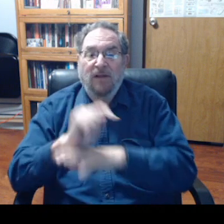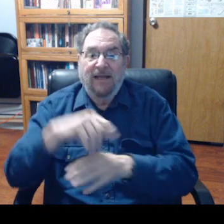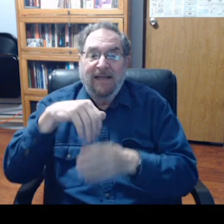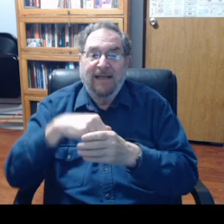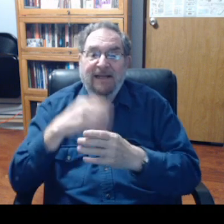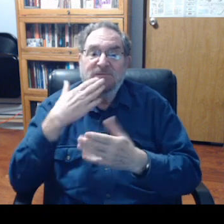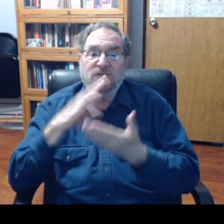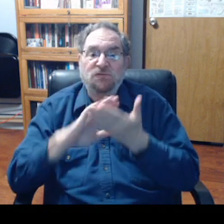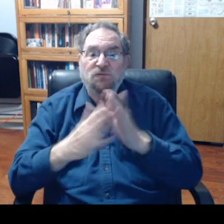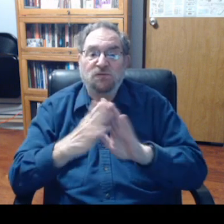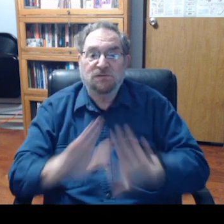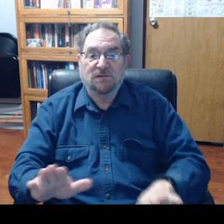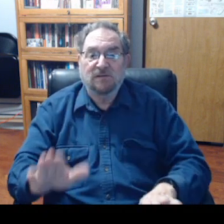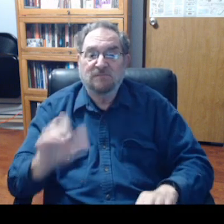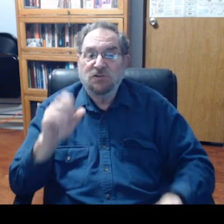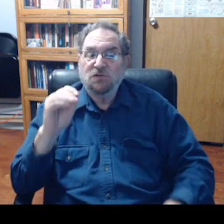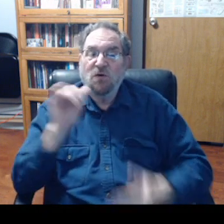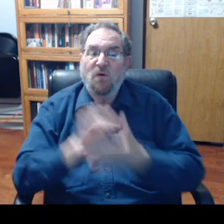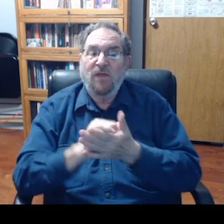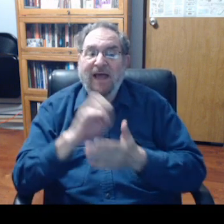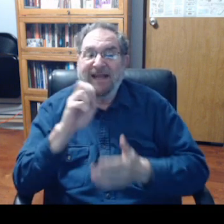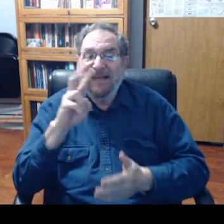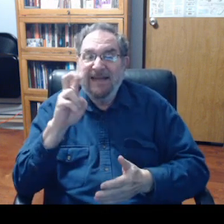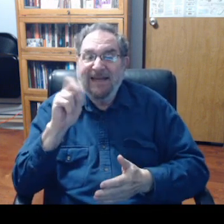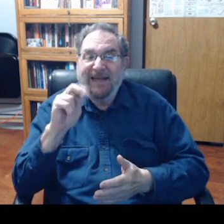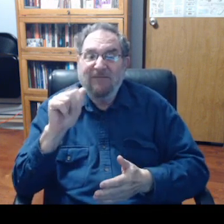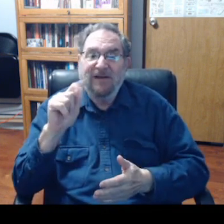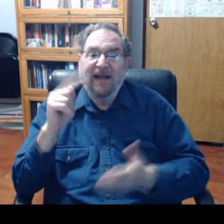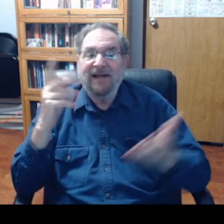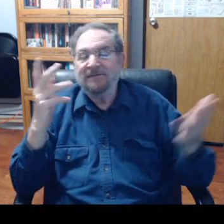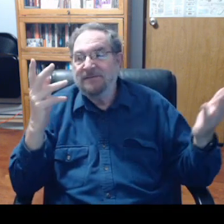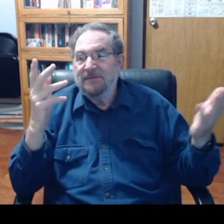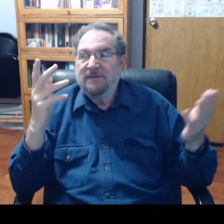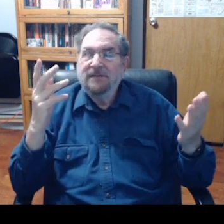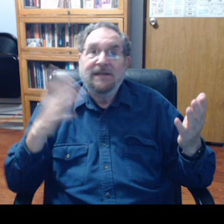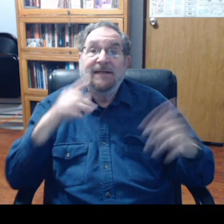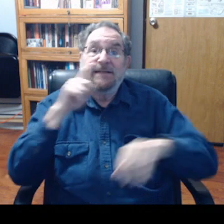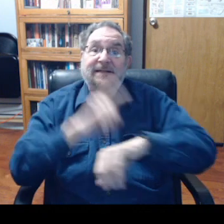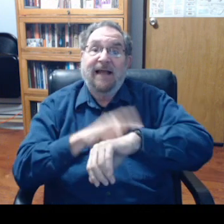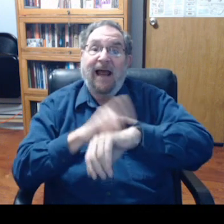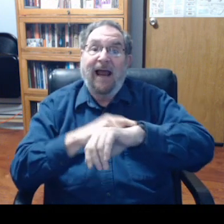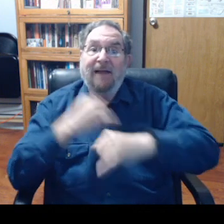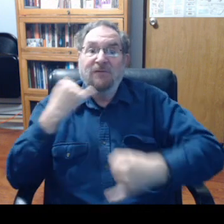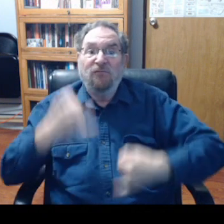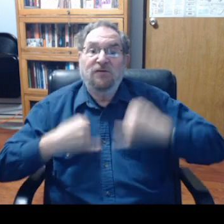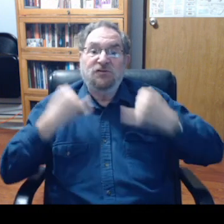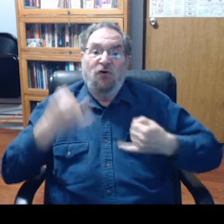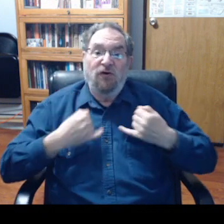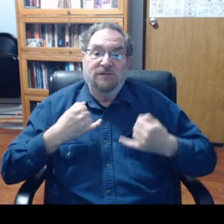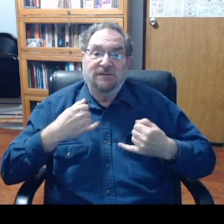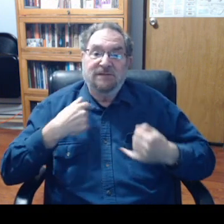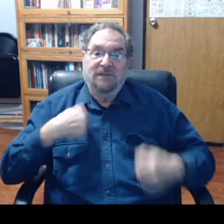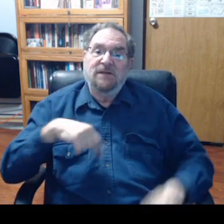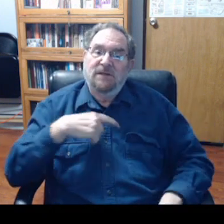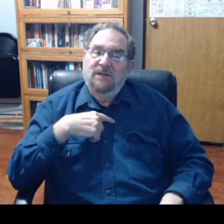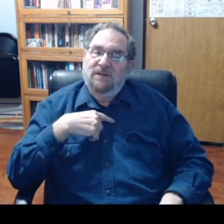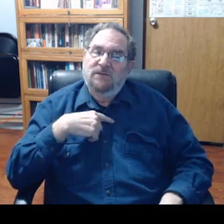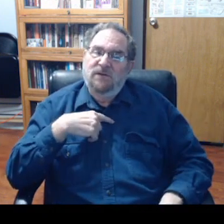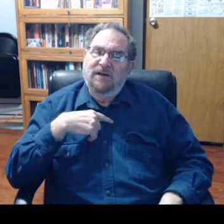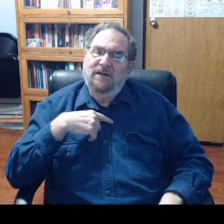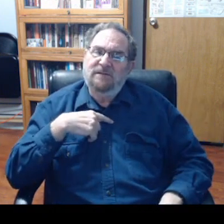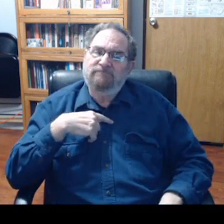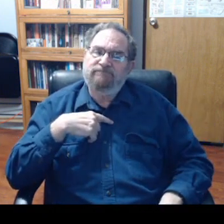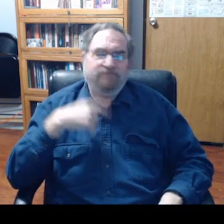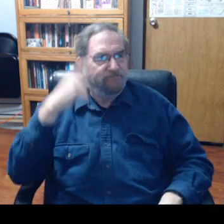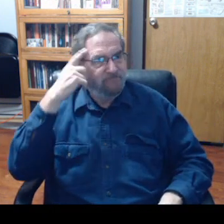temple in Jerusalem, so that even at times of rejoicing,